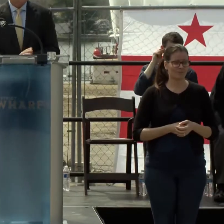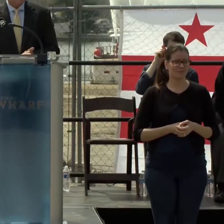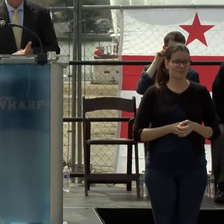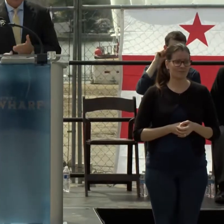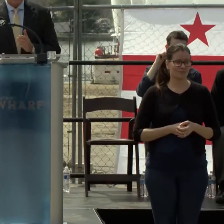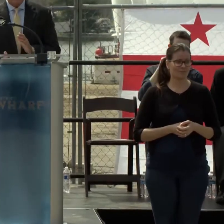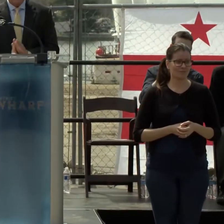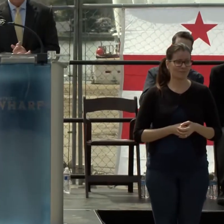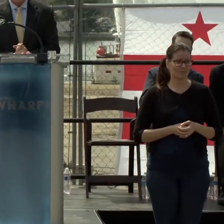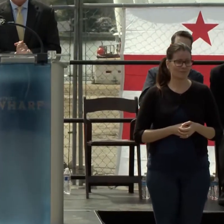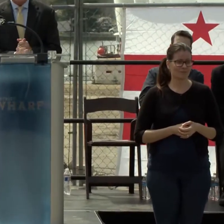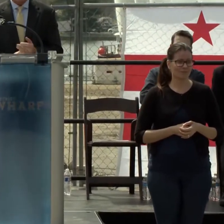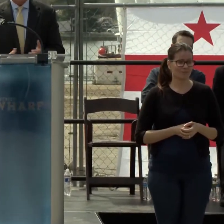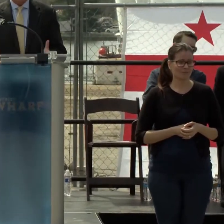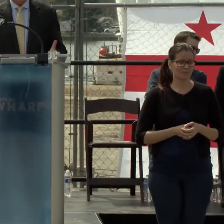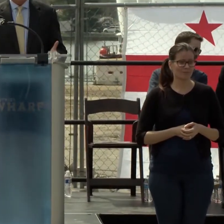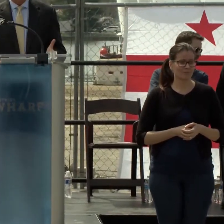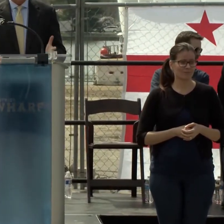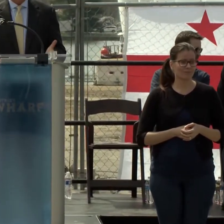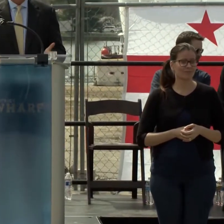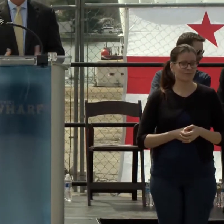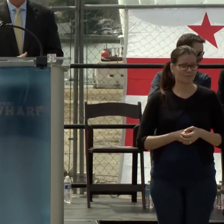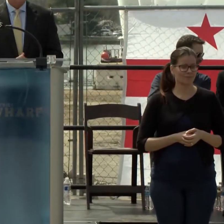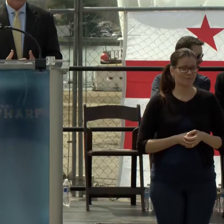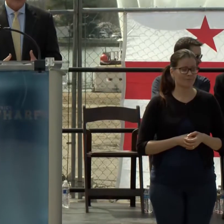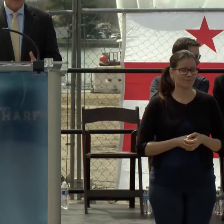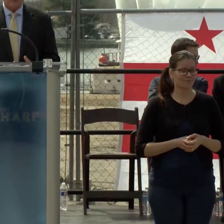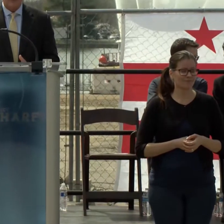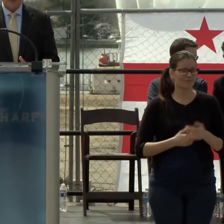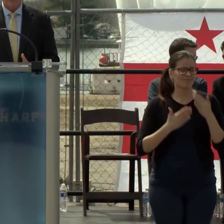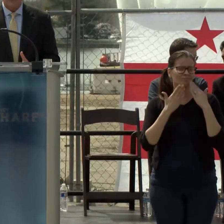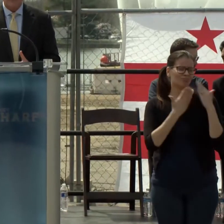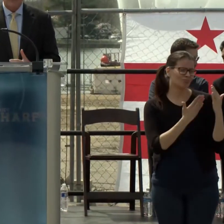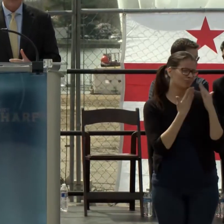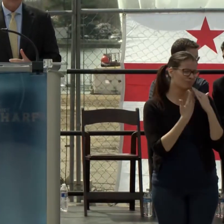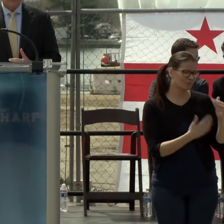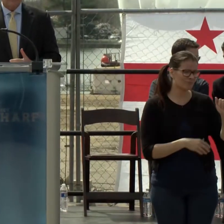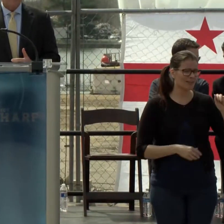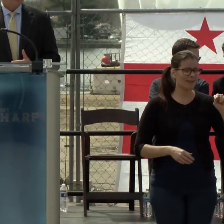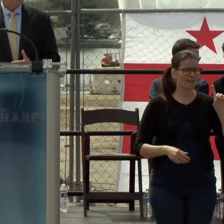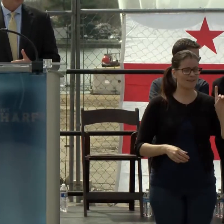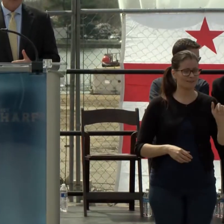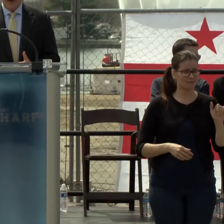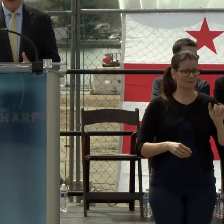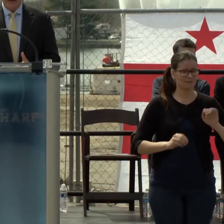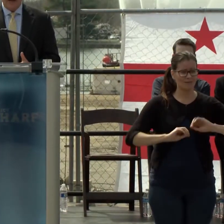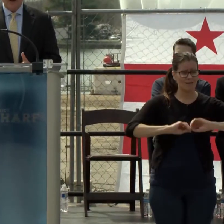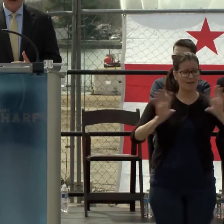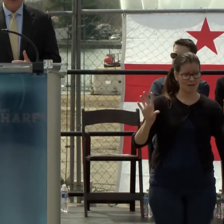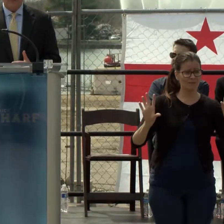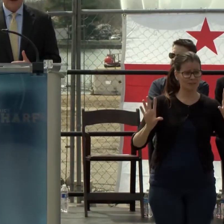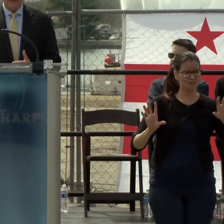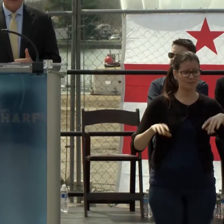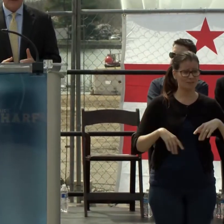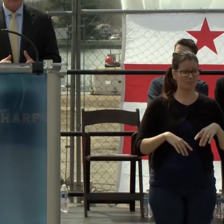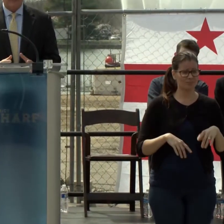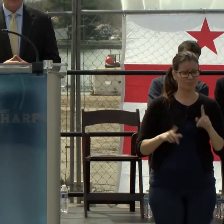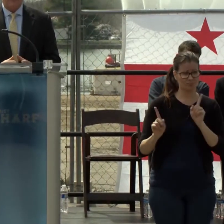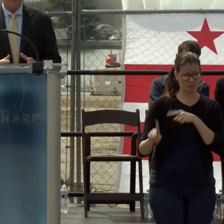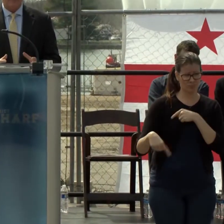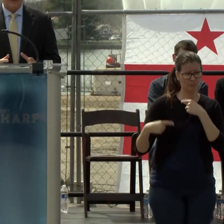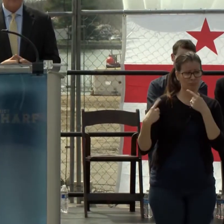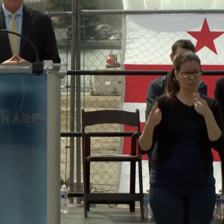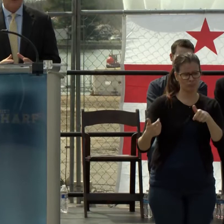Thank you, Andy, very much. Of course, a project of the Wharf scale has unique economic challenges. Deputy Mayor Brian Kenner has provided